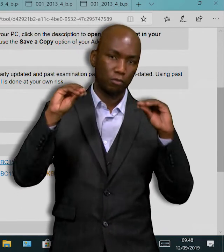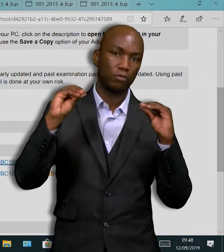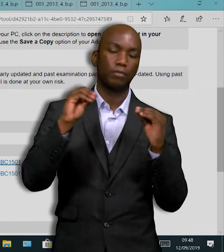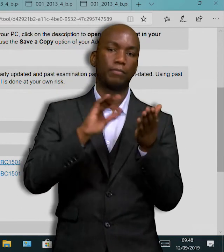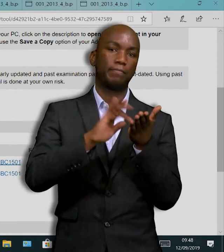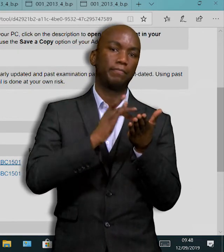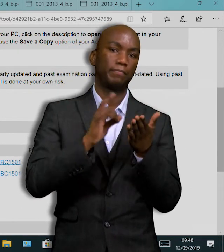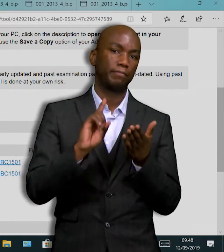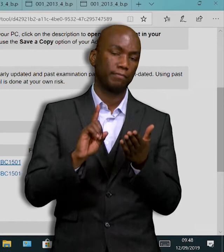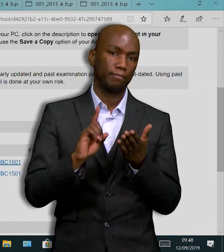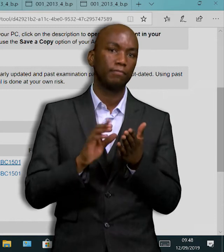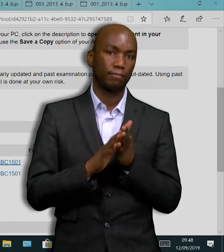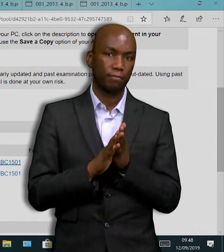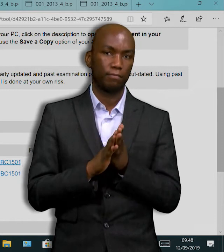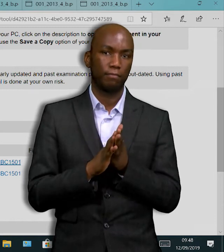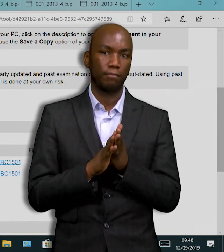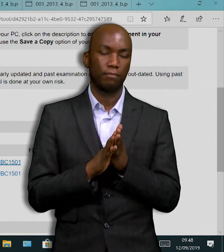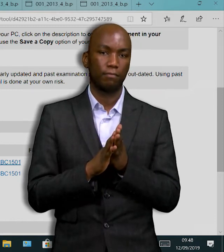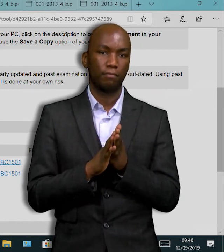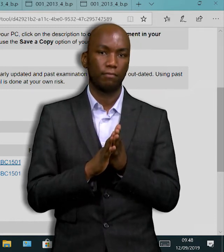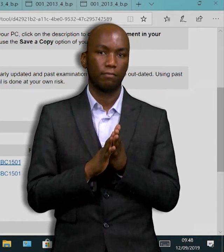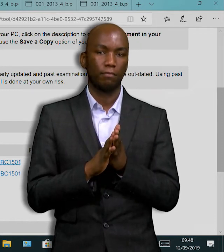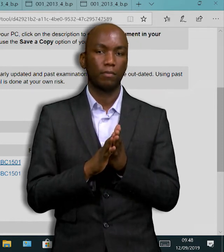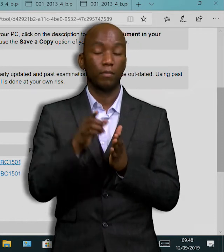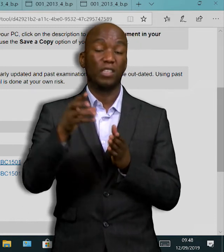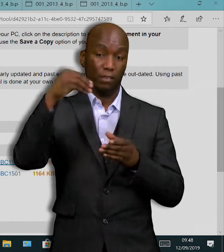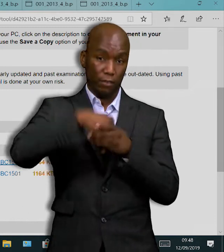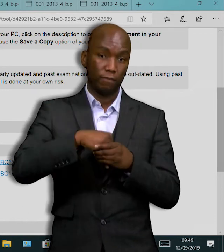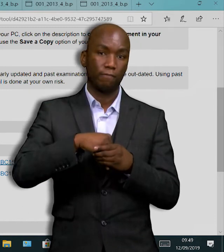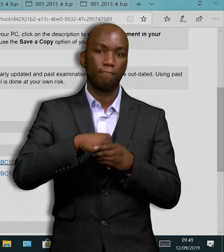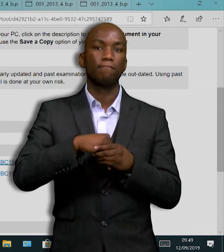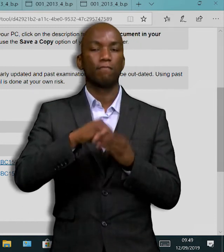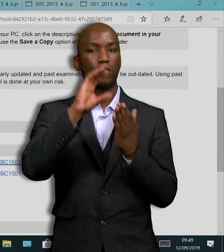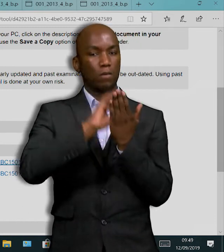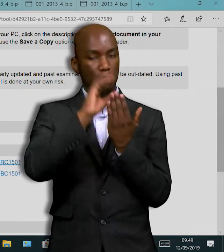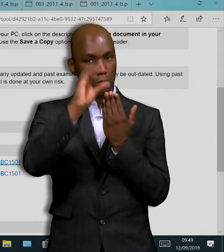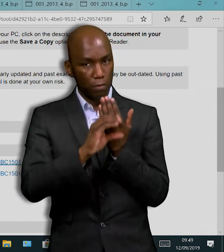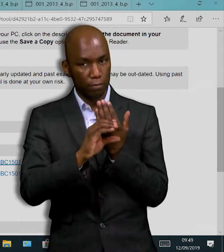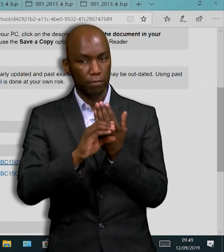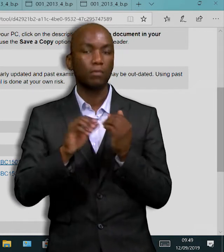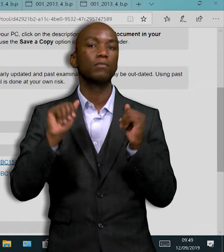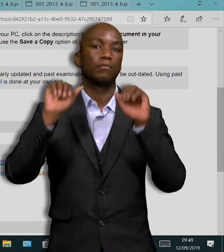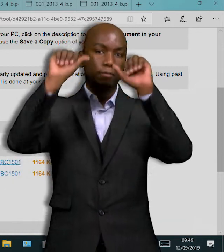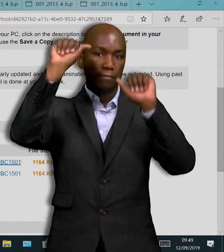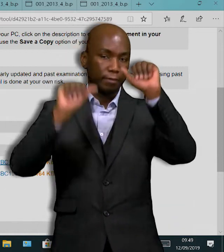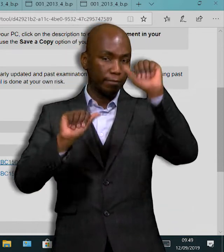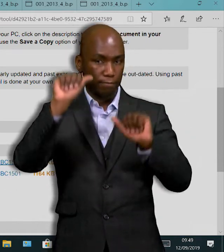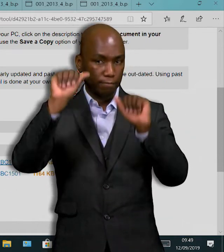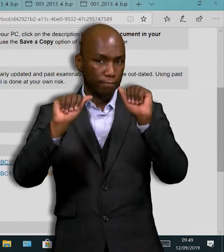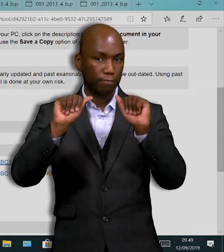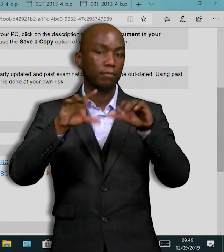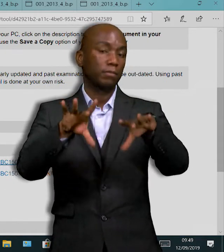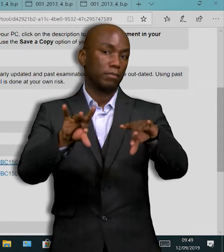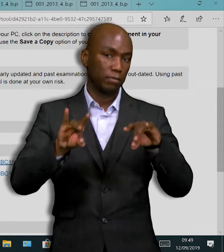contains information about the course, the assessments, the examination,